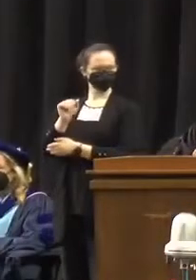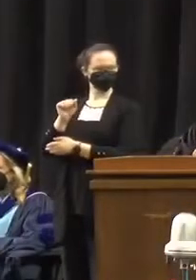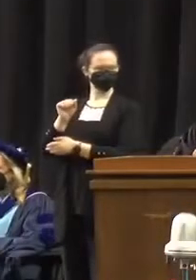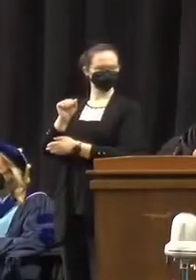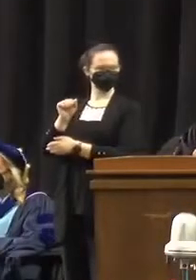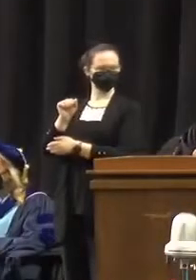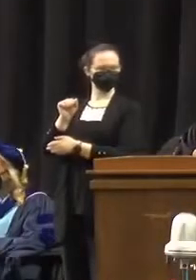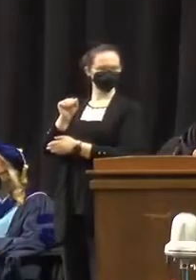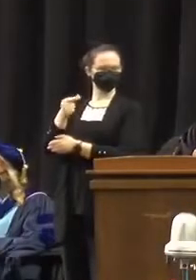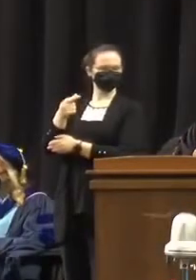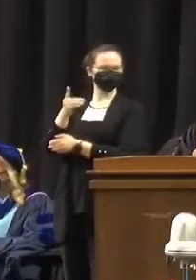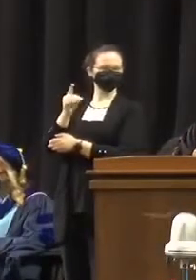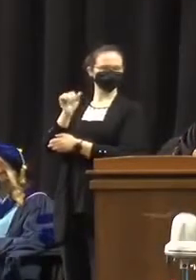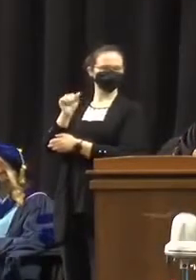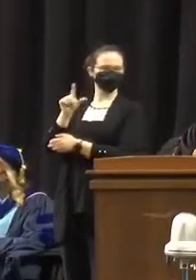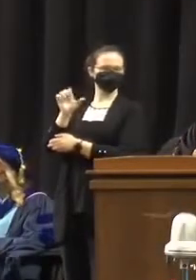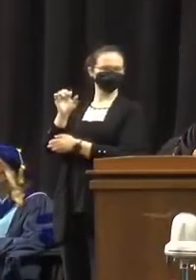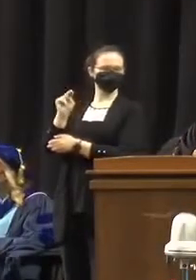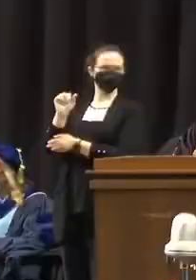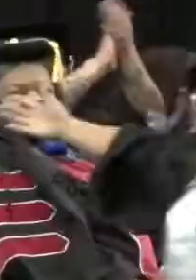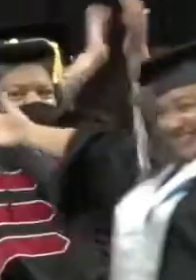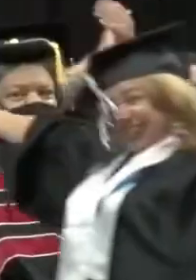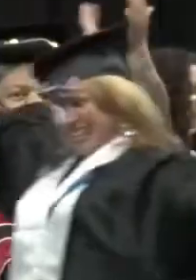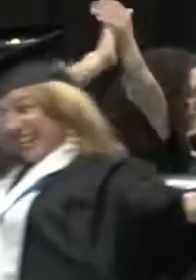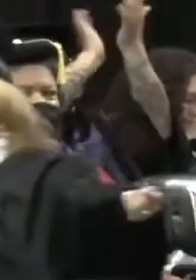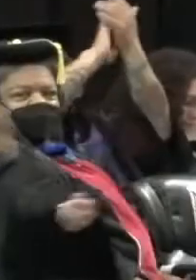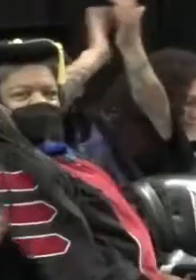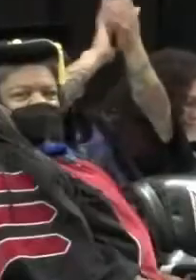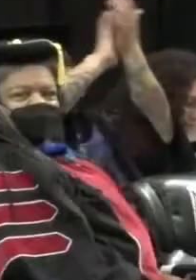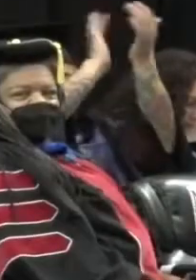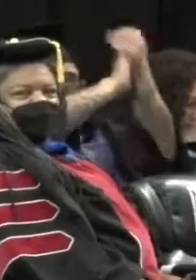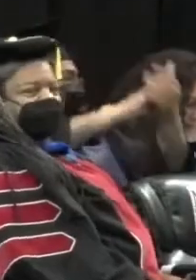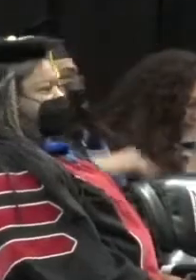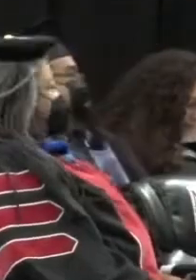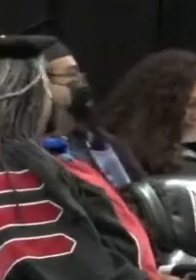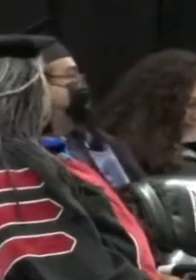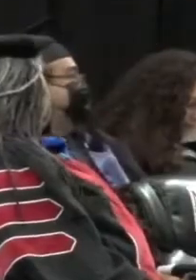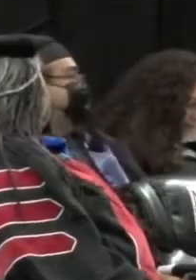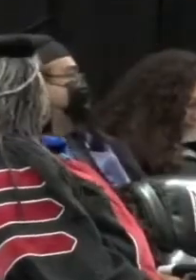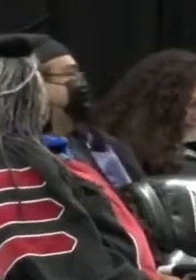Magdalena G. Campos, Crimson Scholar graduate.